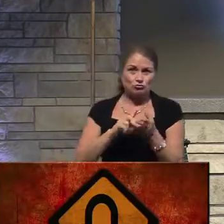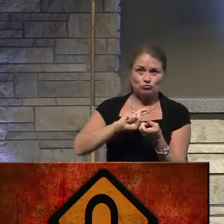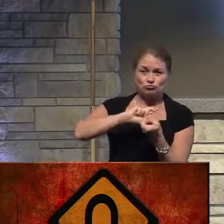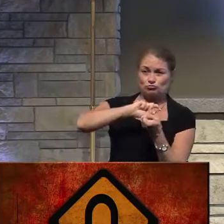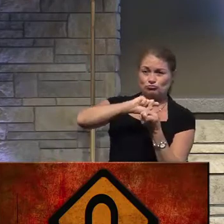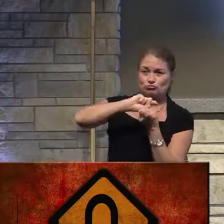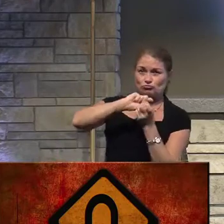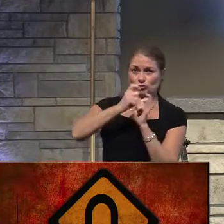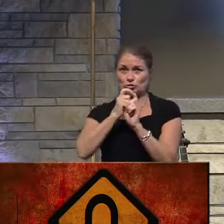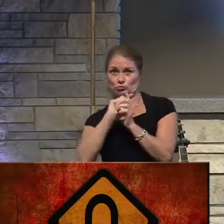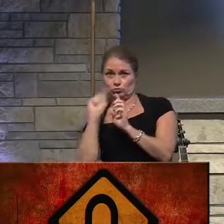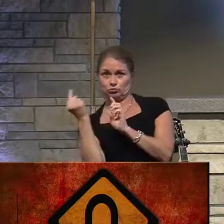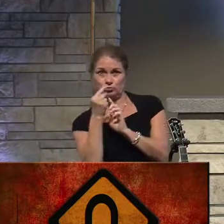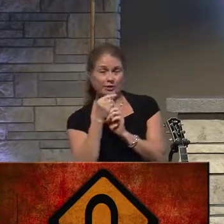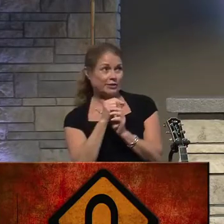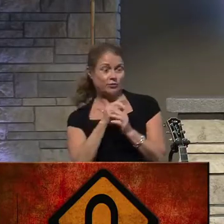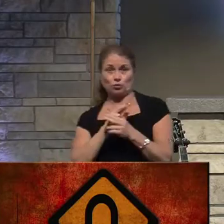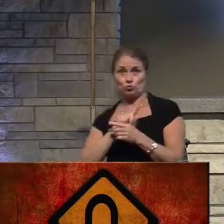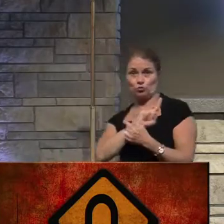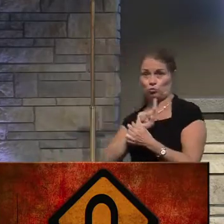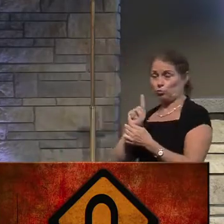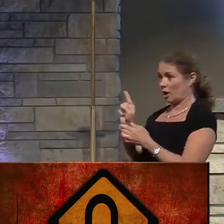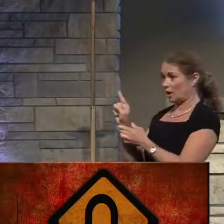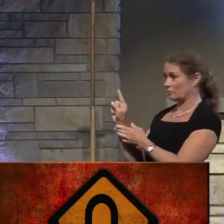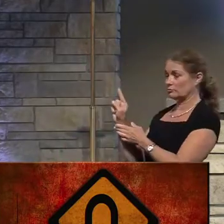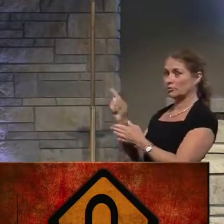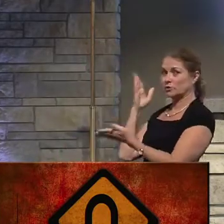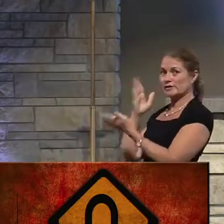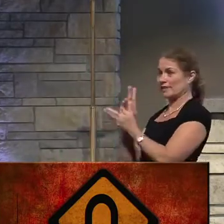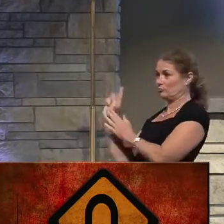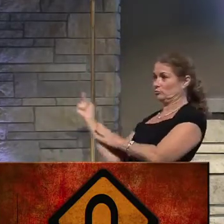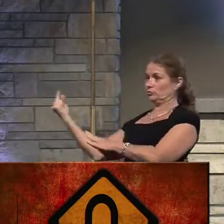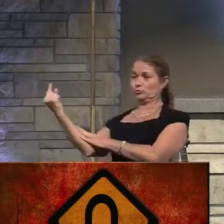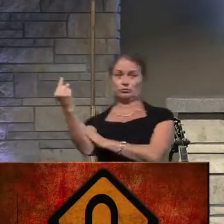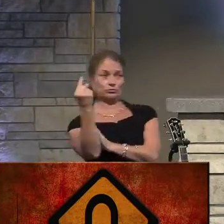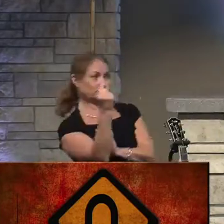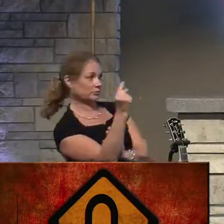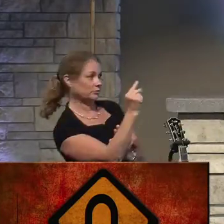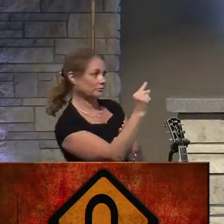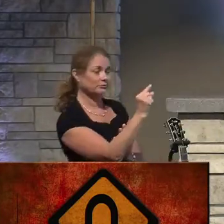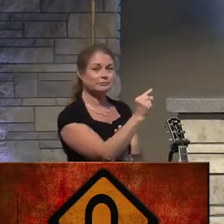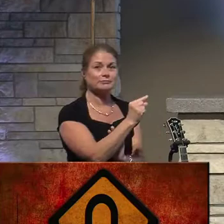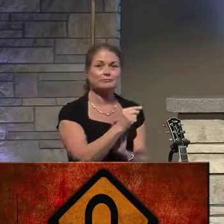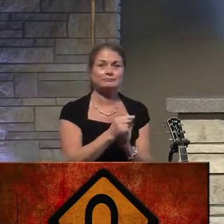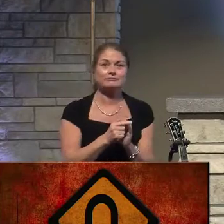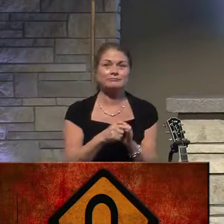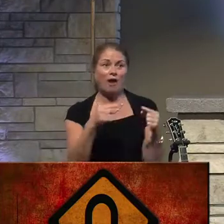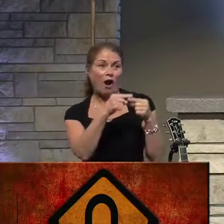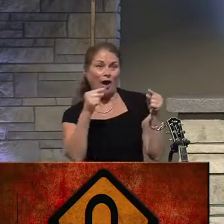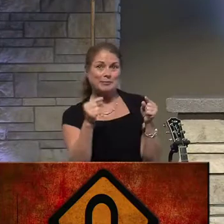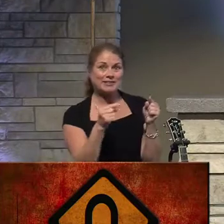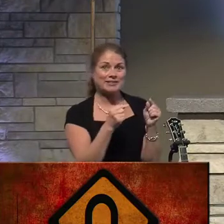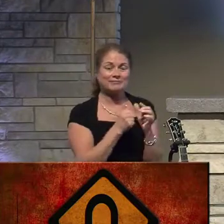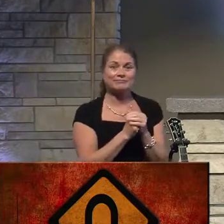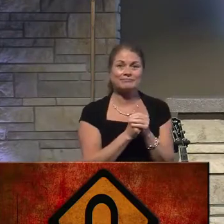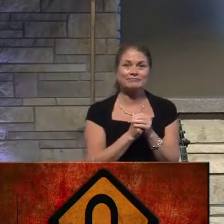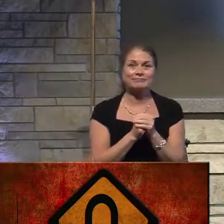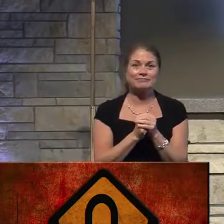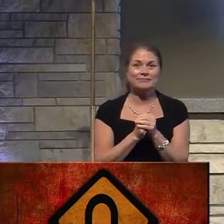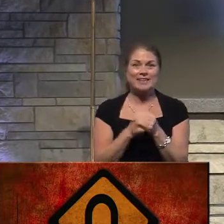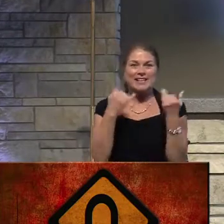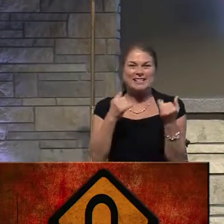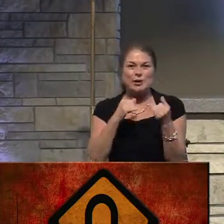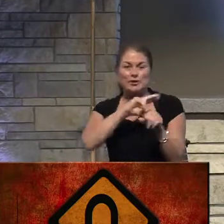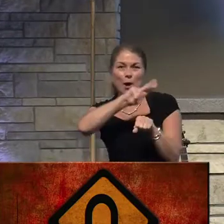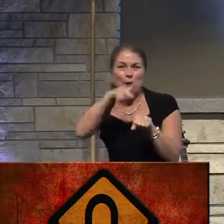180. If you're walking in this direction, you are going to stop and you are going to turn and go in the exact opposite direction. And so